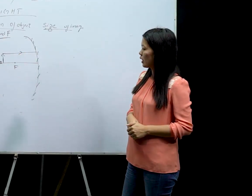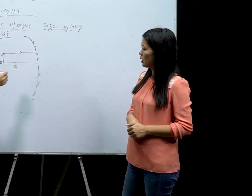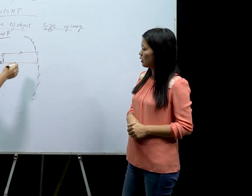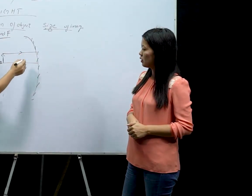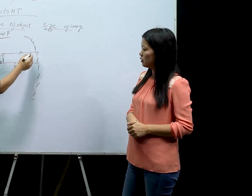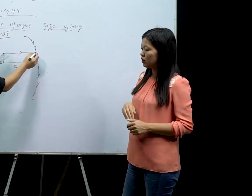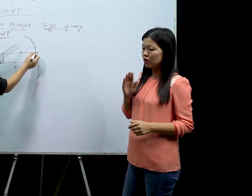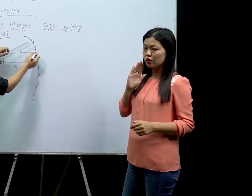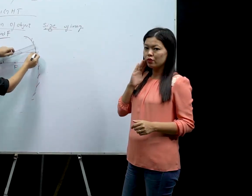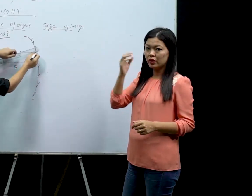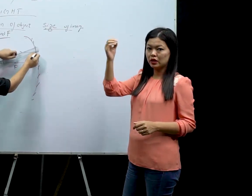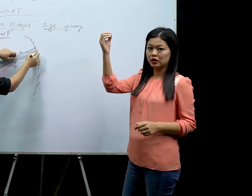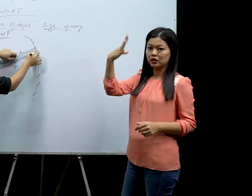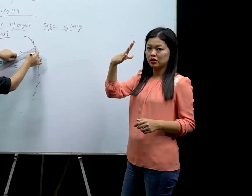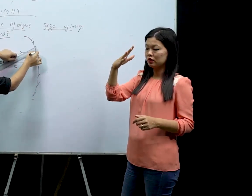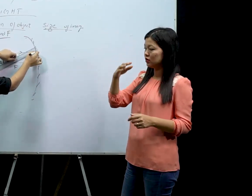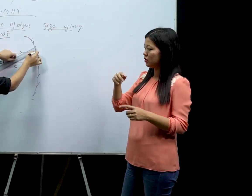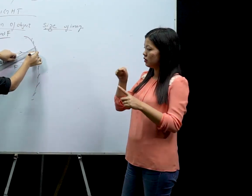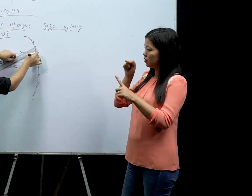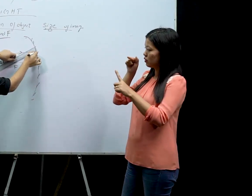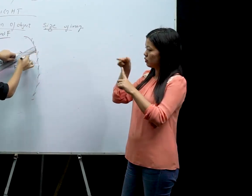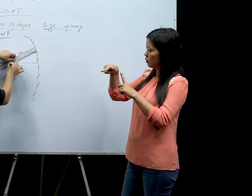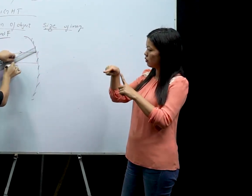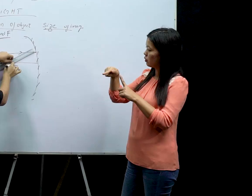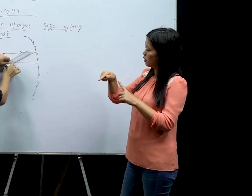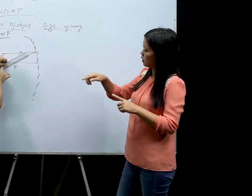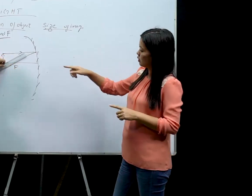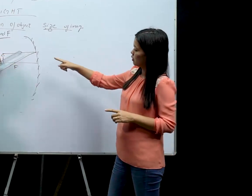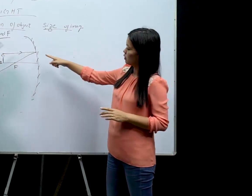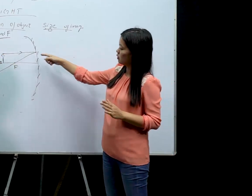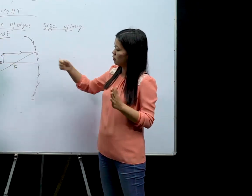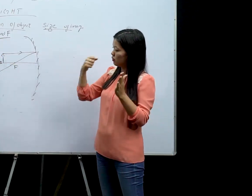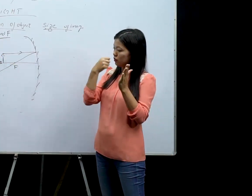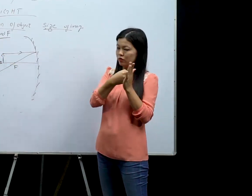hits the mirror, then it will pass through the focus, right?